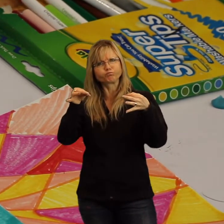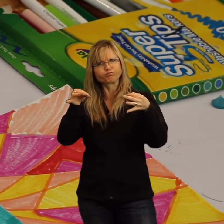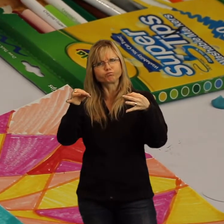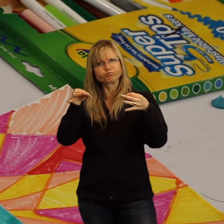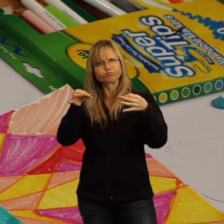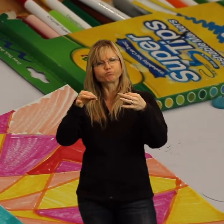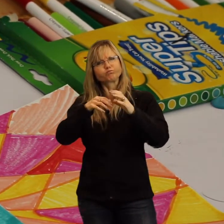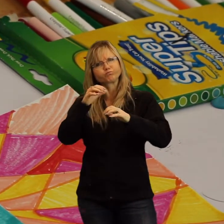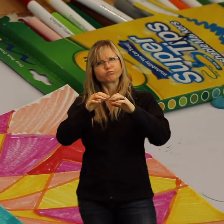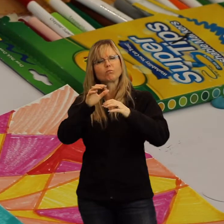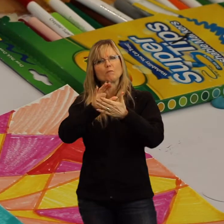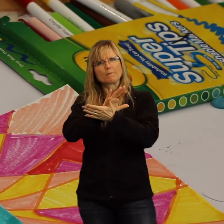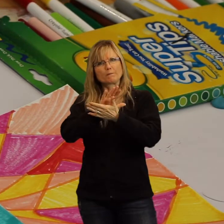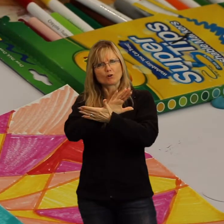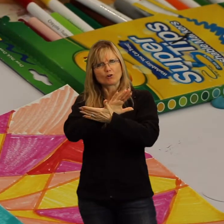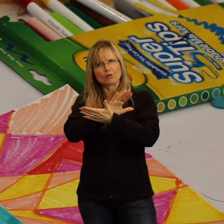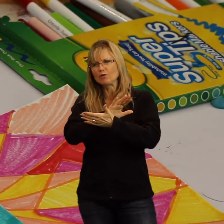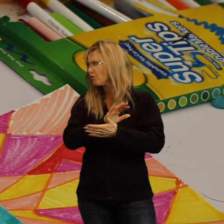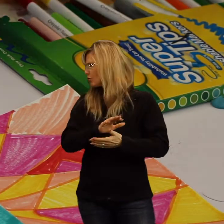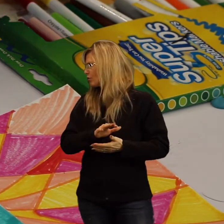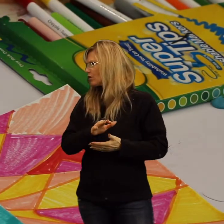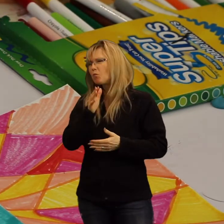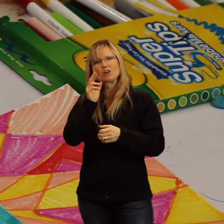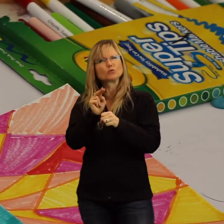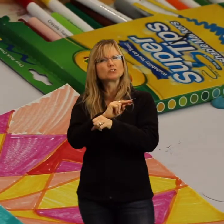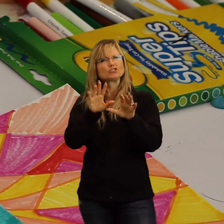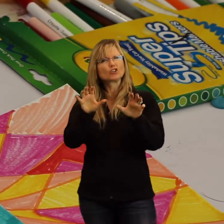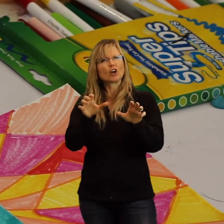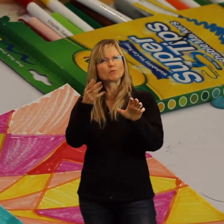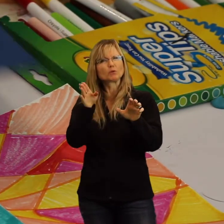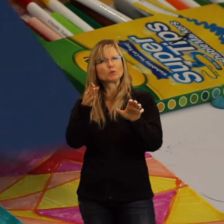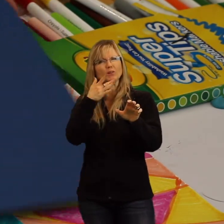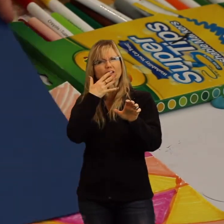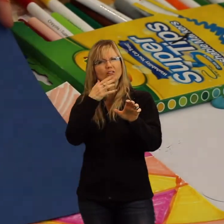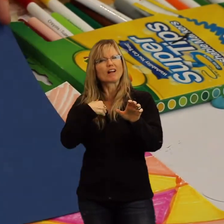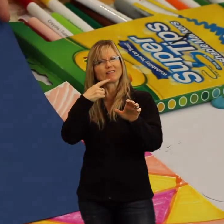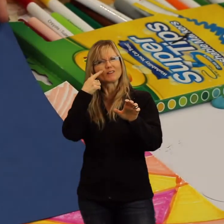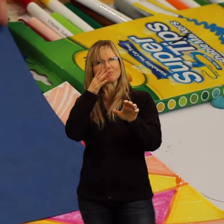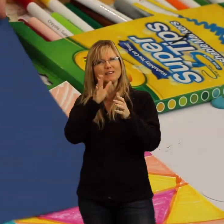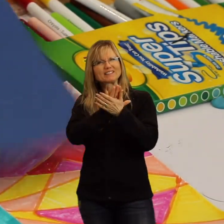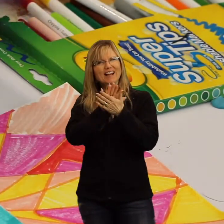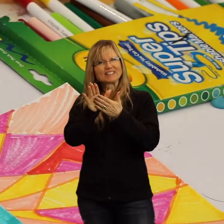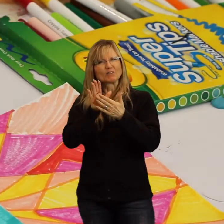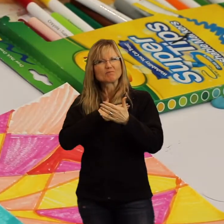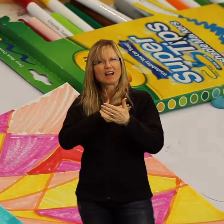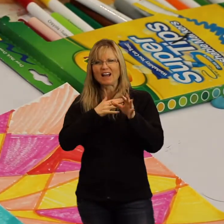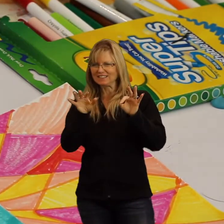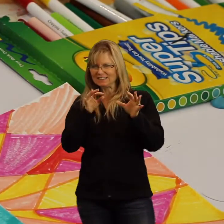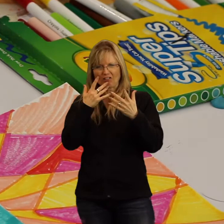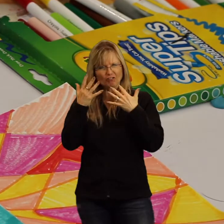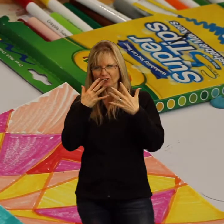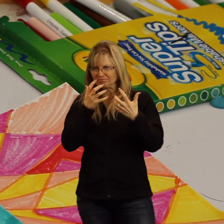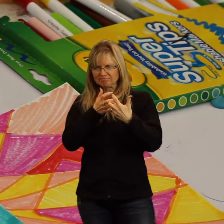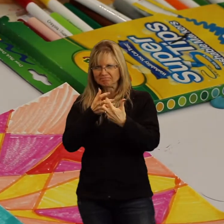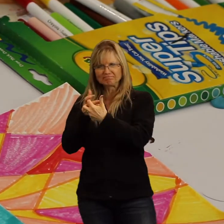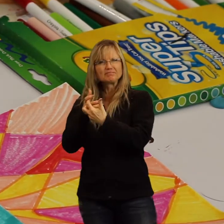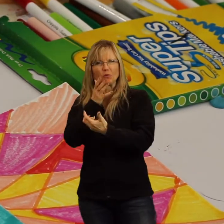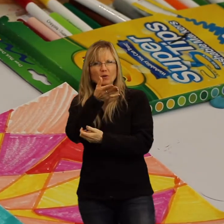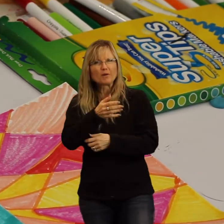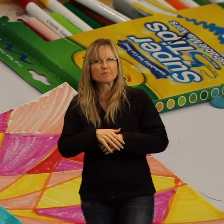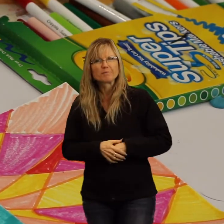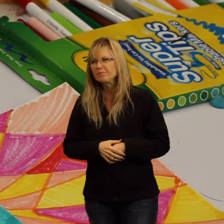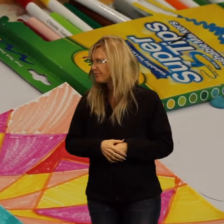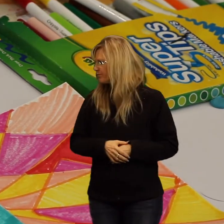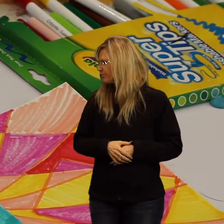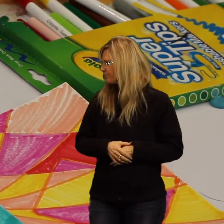going to use kind of like a dark blue. I think that might look nice with my colors that I chose. So with